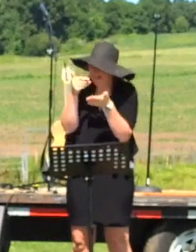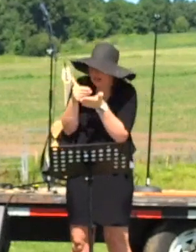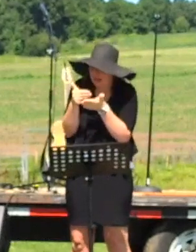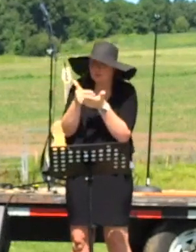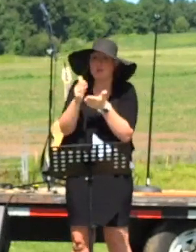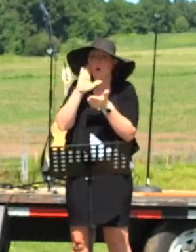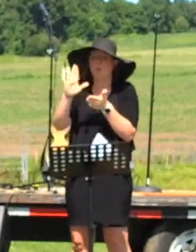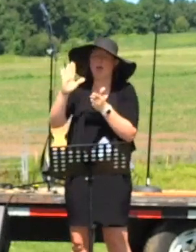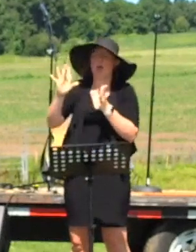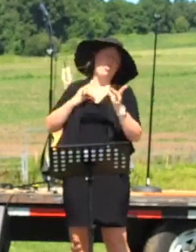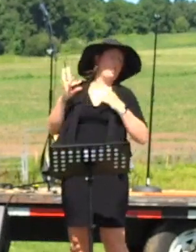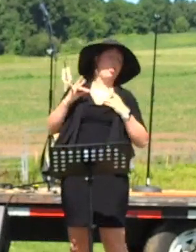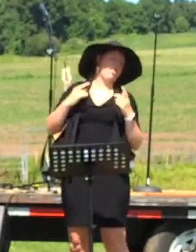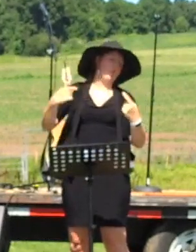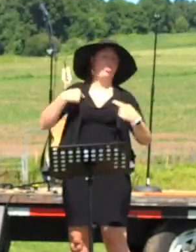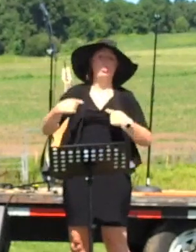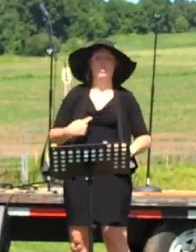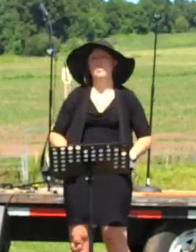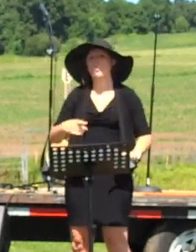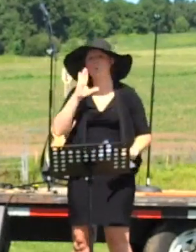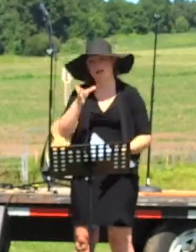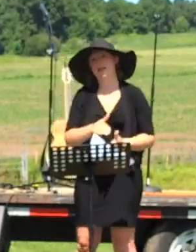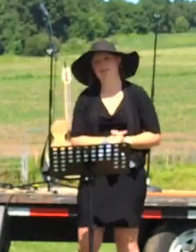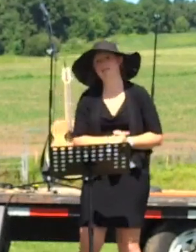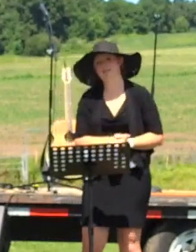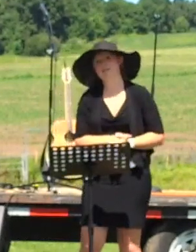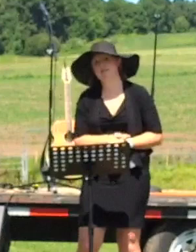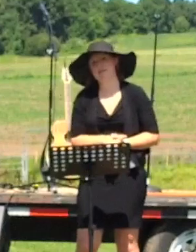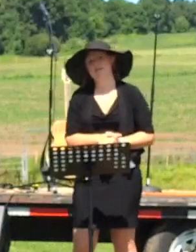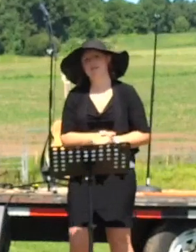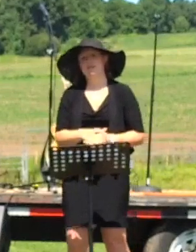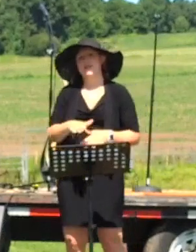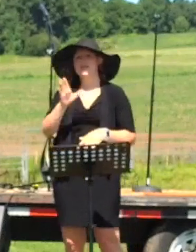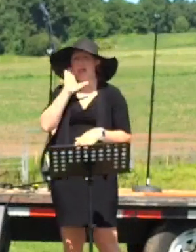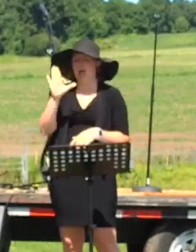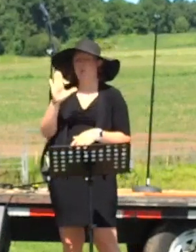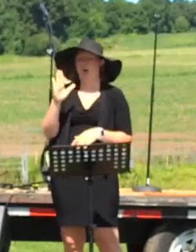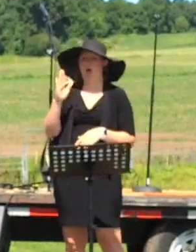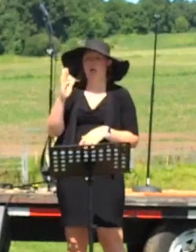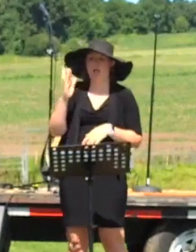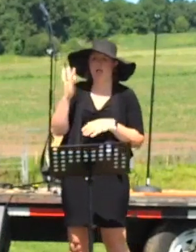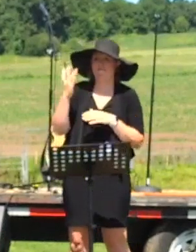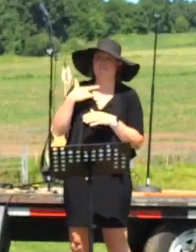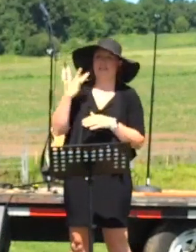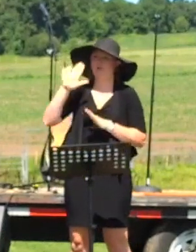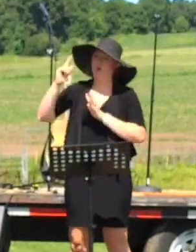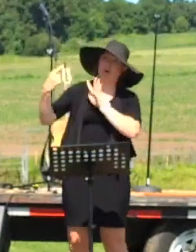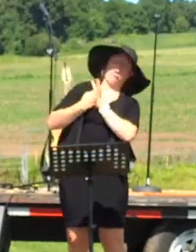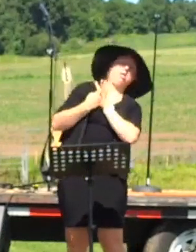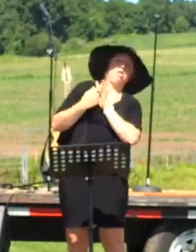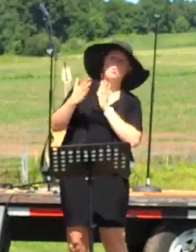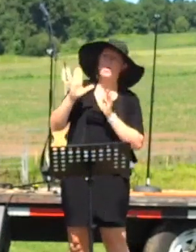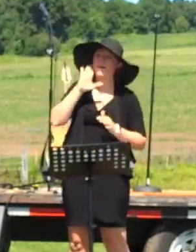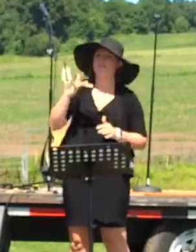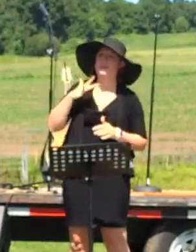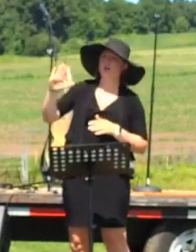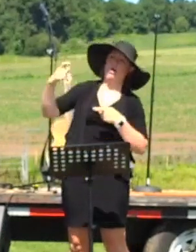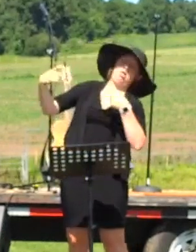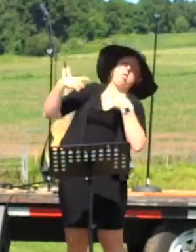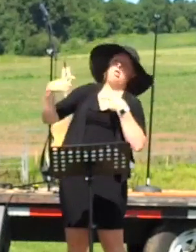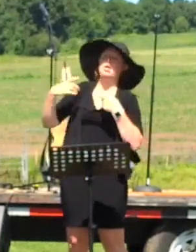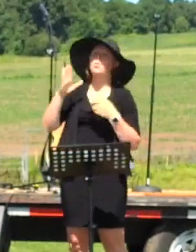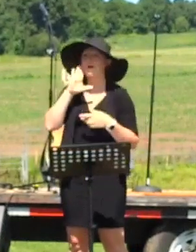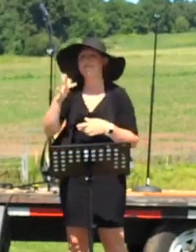wonderful characteristics that we talked about earlier, that self-confidence, that assertiveness, that domineering